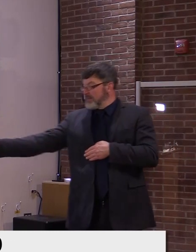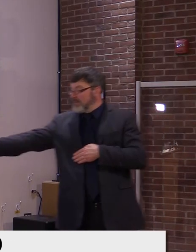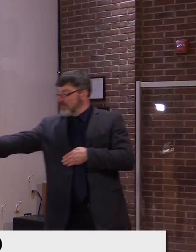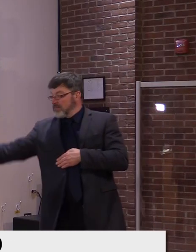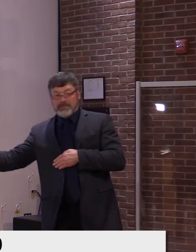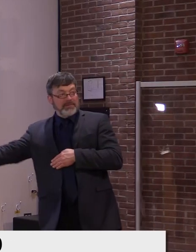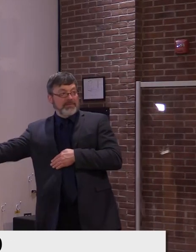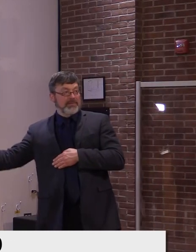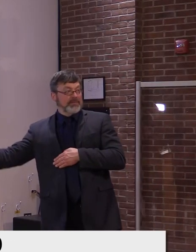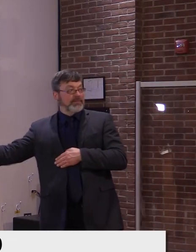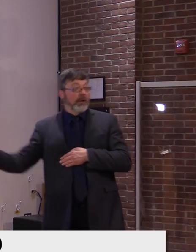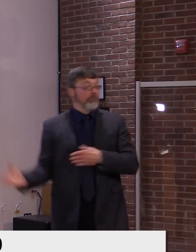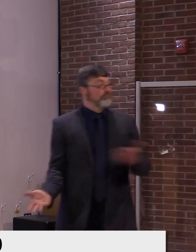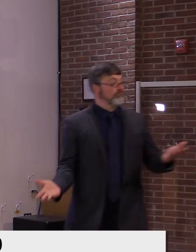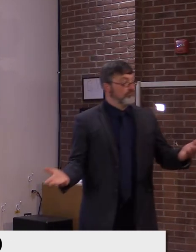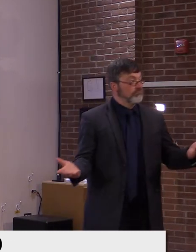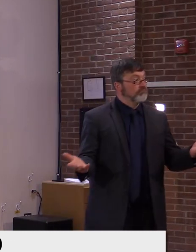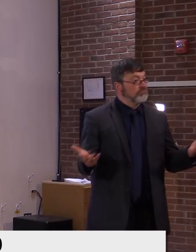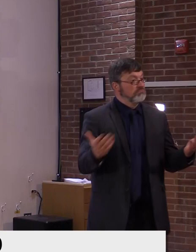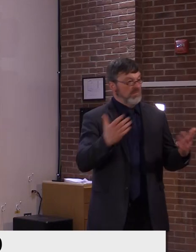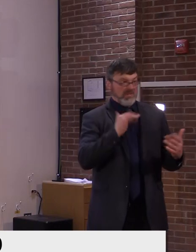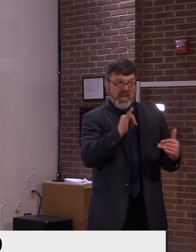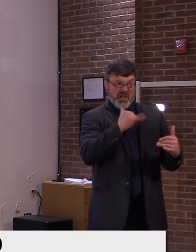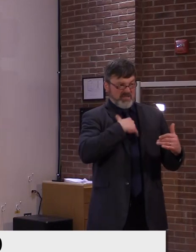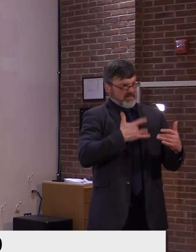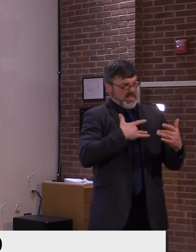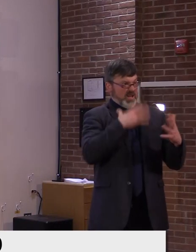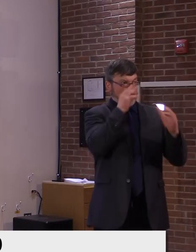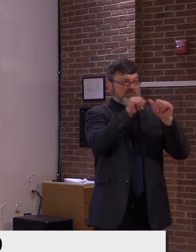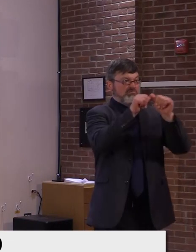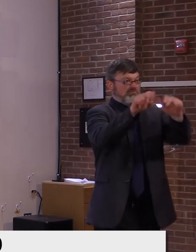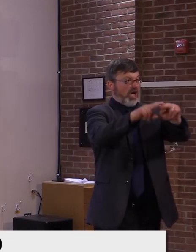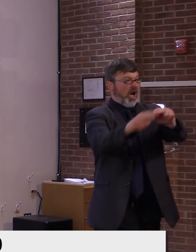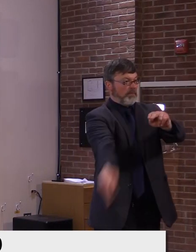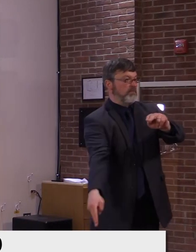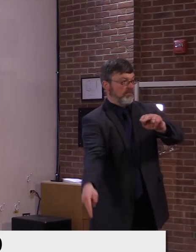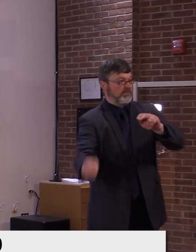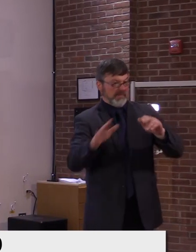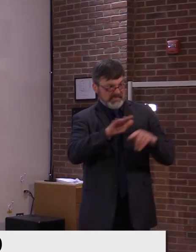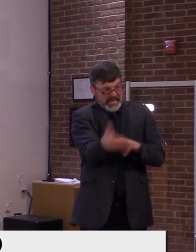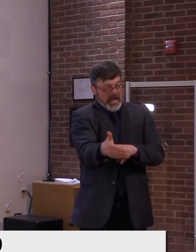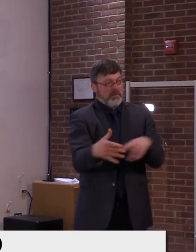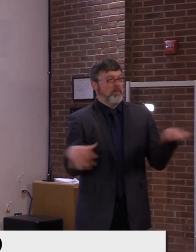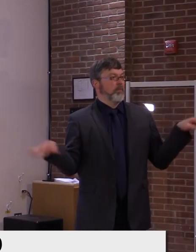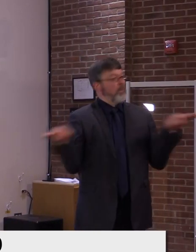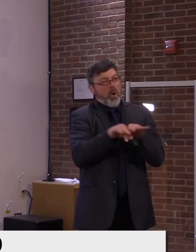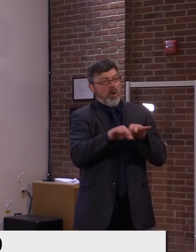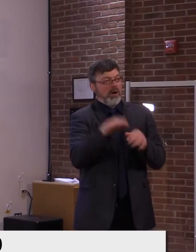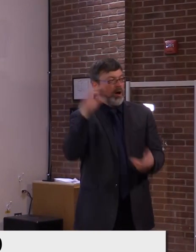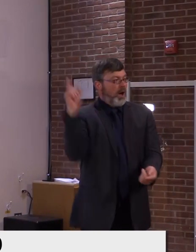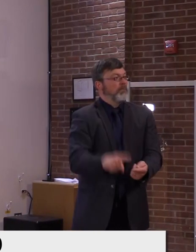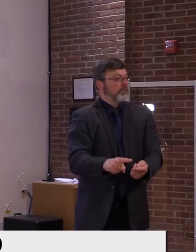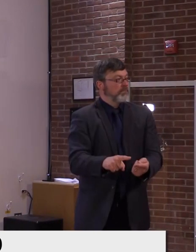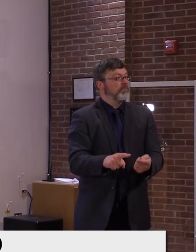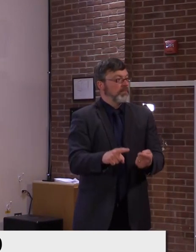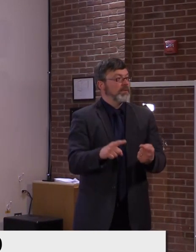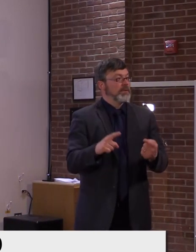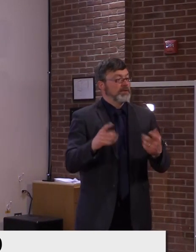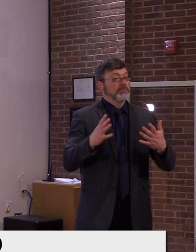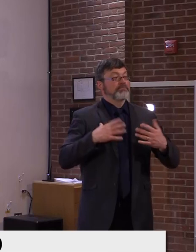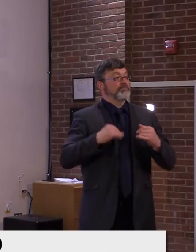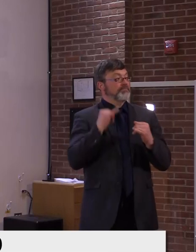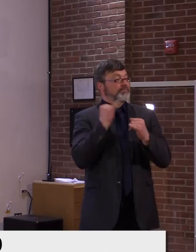rate through the month of April and into May and the summer. Last, looking at the region and the nation, there